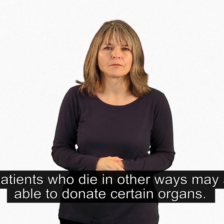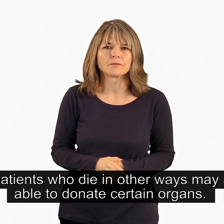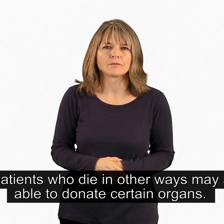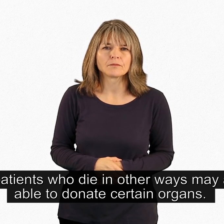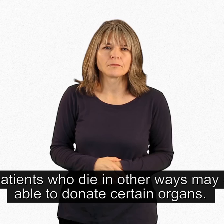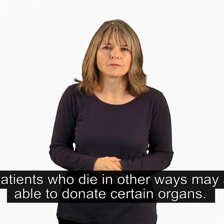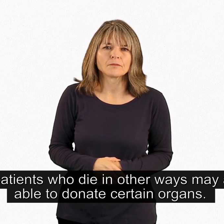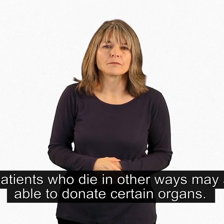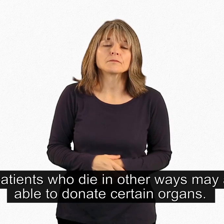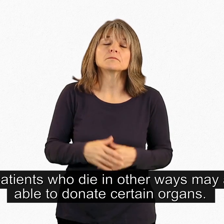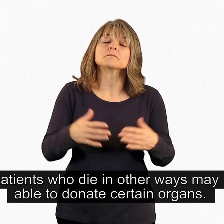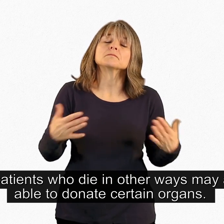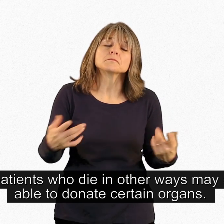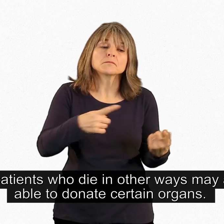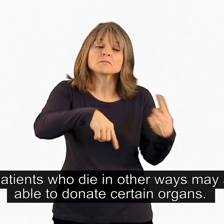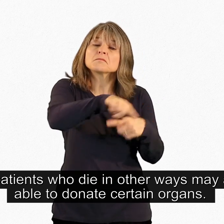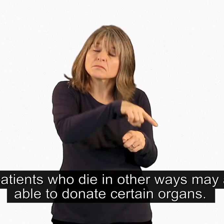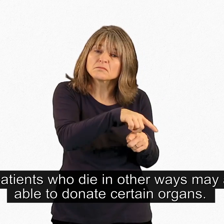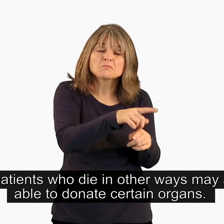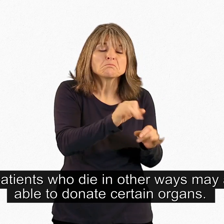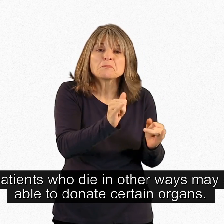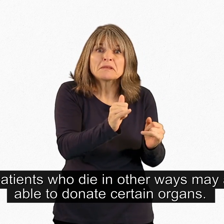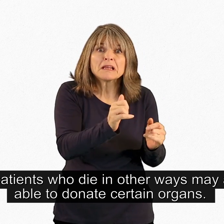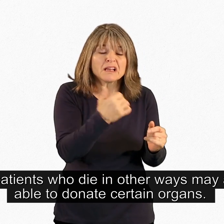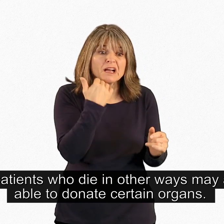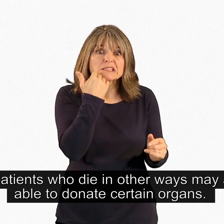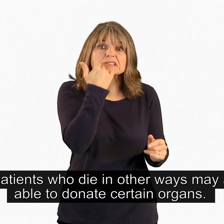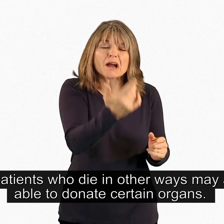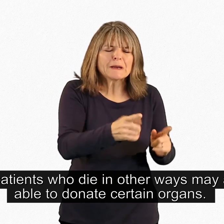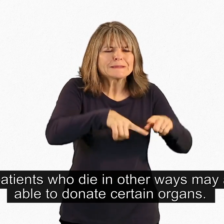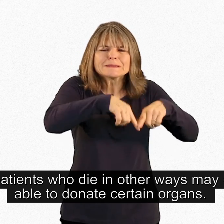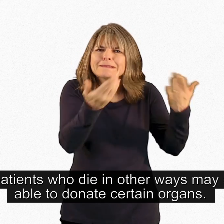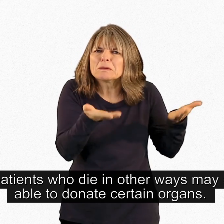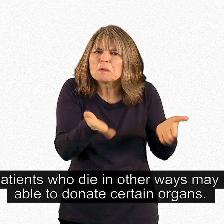Some patients who die in other ways may also be able to donate certain organs